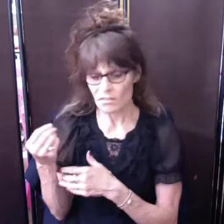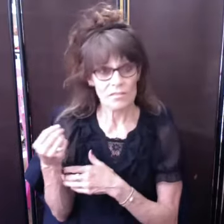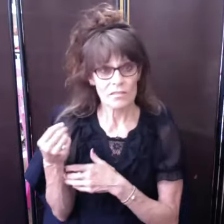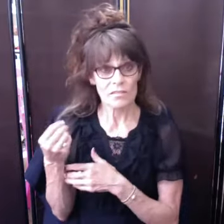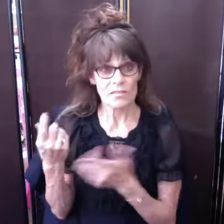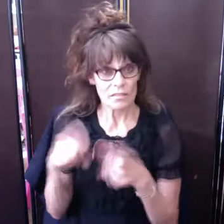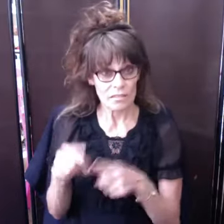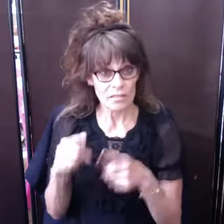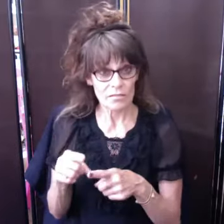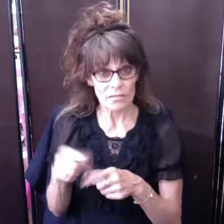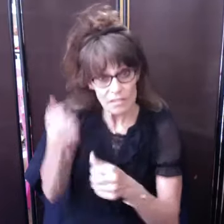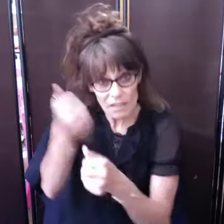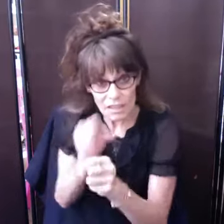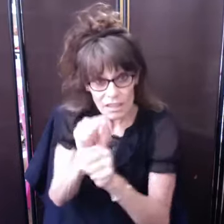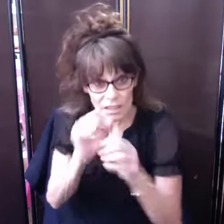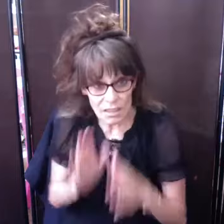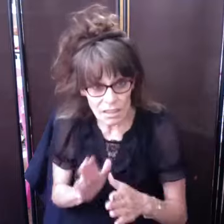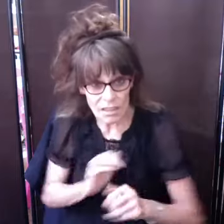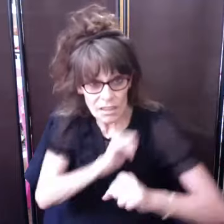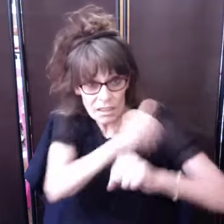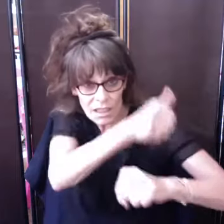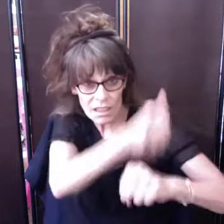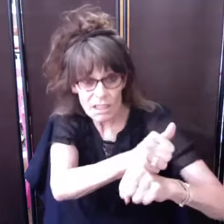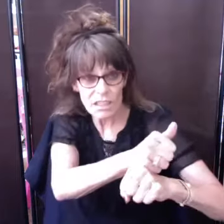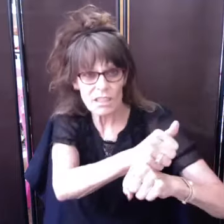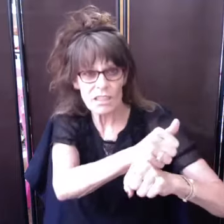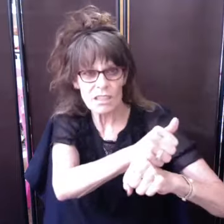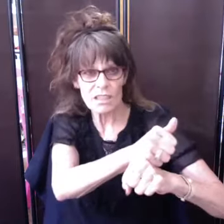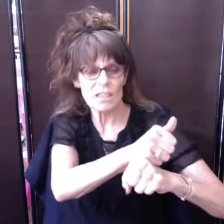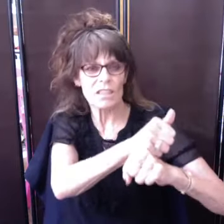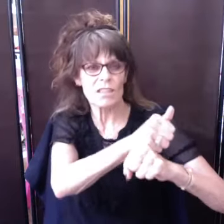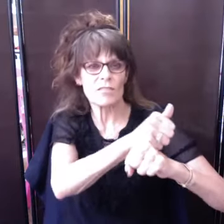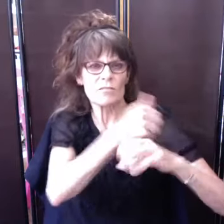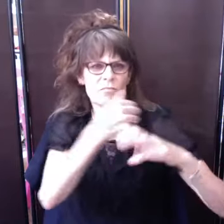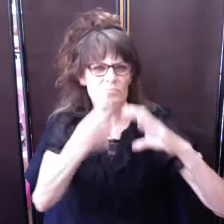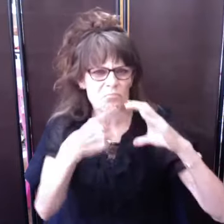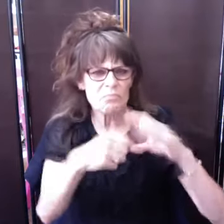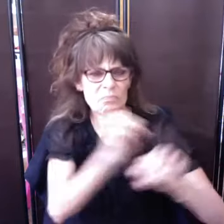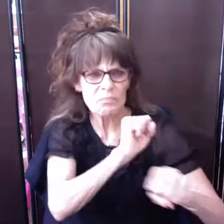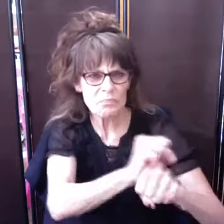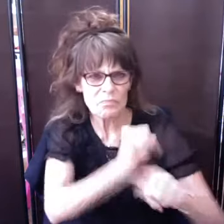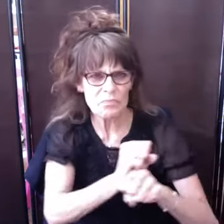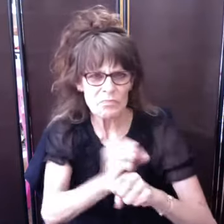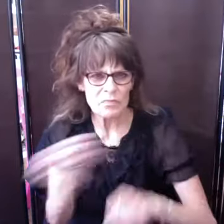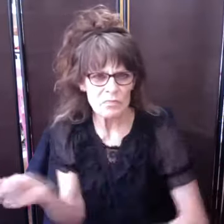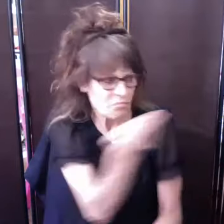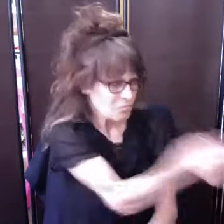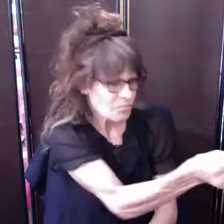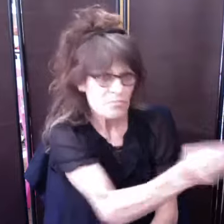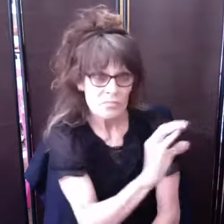employee has had to set up teleworking. He gets that mail to the corrections desk and the CPC desk and the PI desk and the